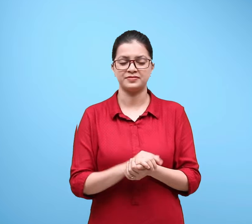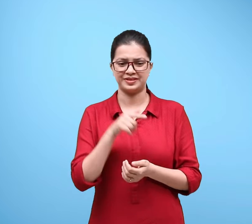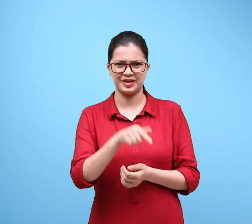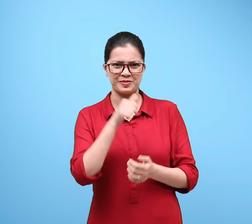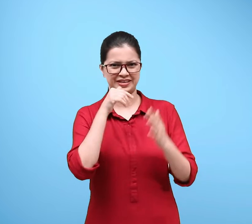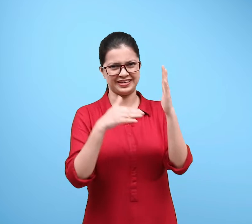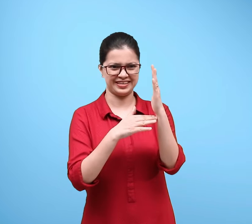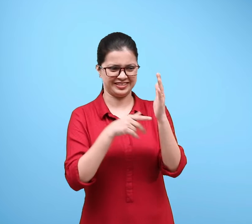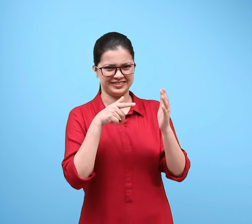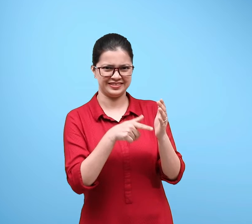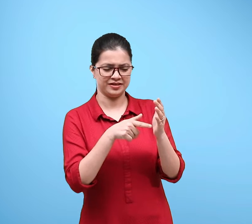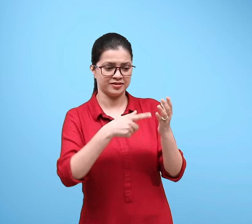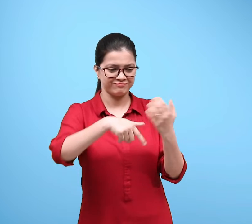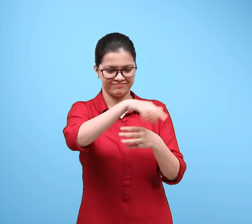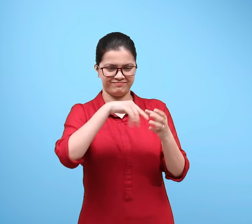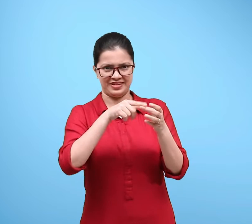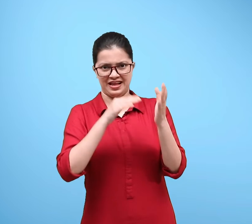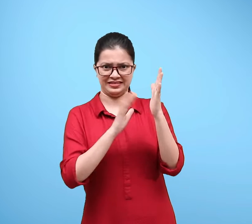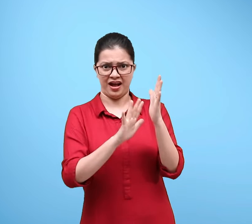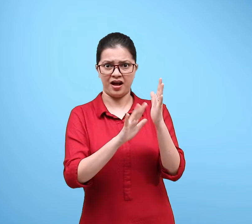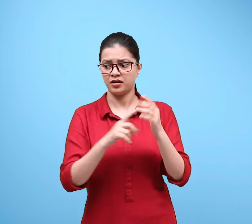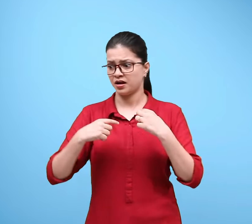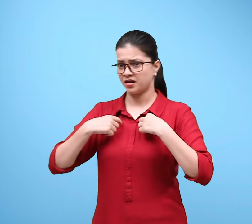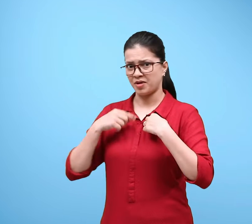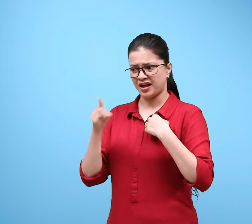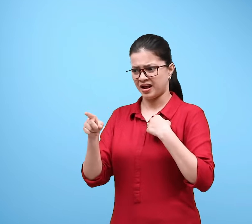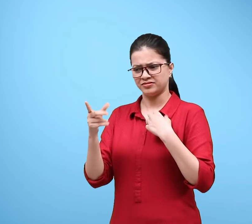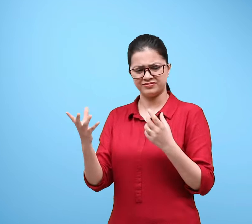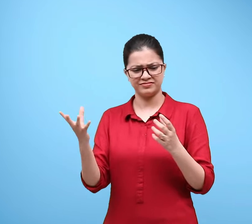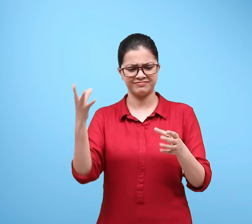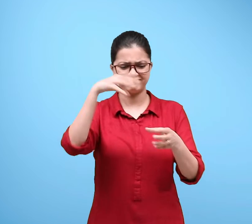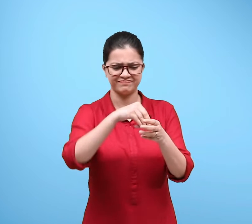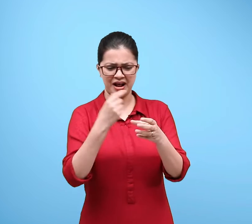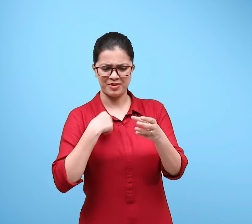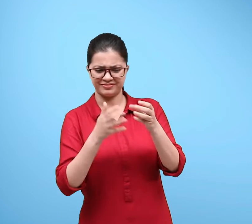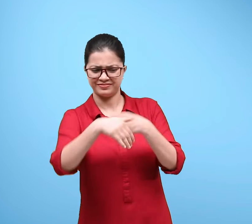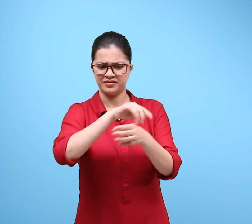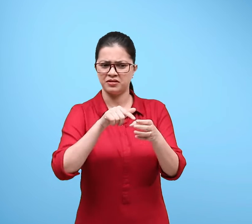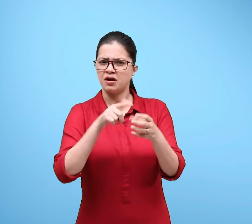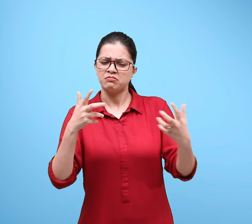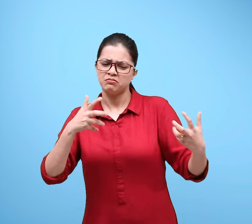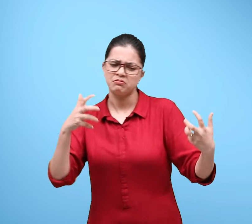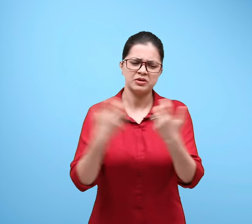Have you ever wondered why a tumbler is not made with a piece of cloth?